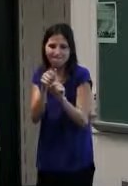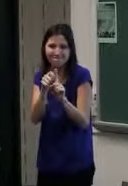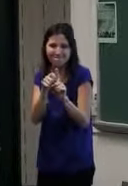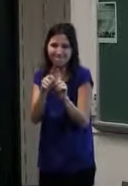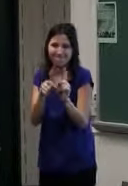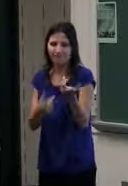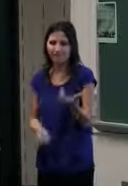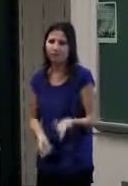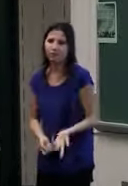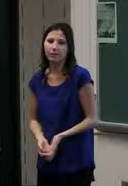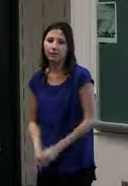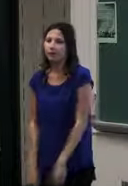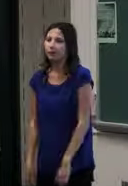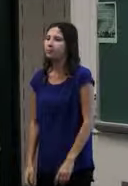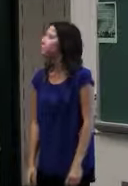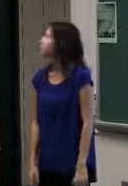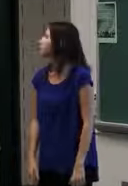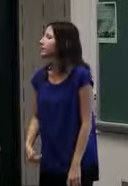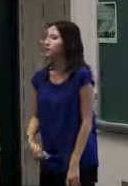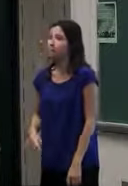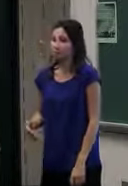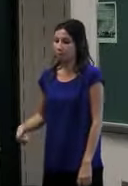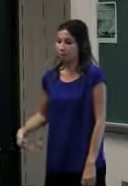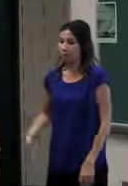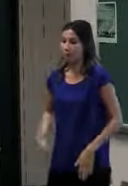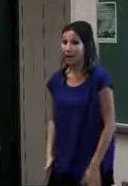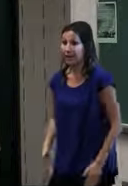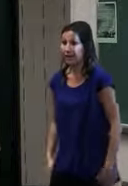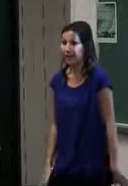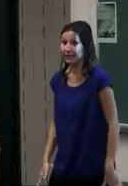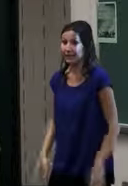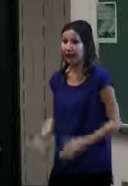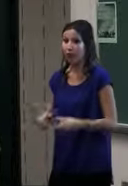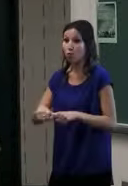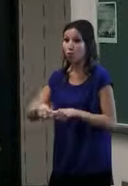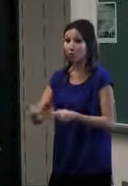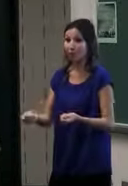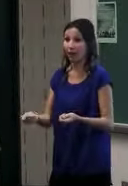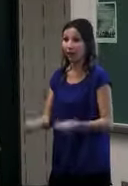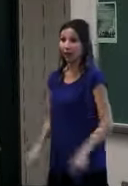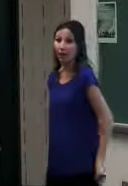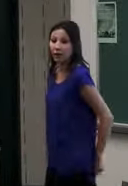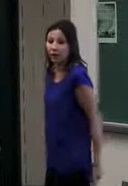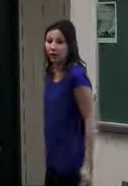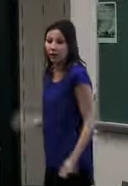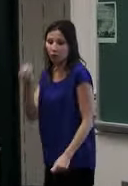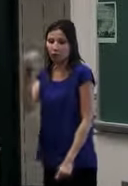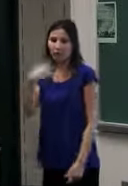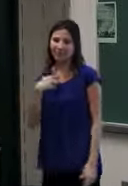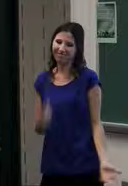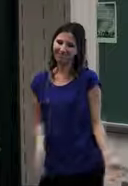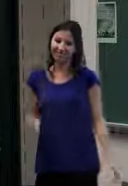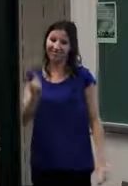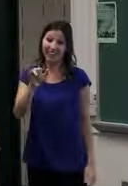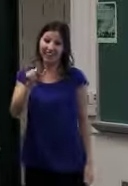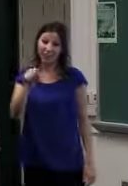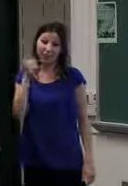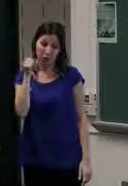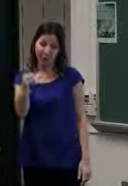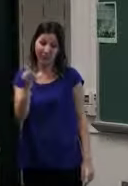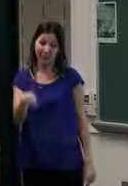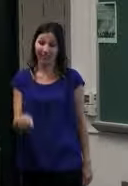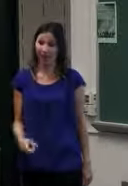mess around with each other. I ripped my pants one day at work, and he told me that I should go on a diet. Like that's the kind of relationship we have, you know what I